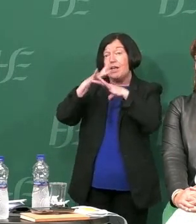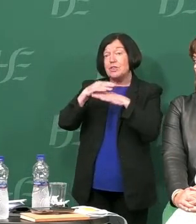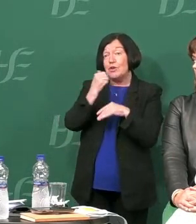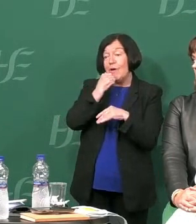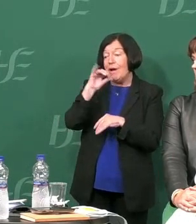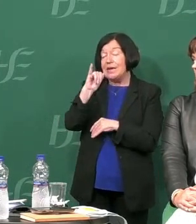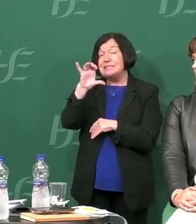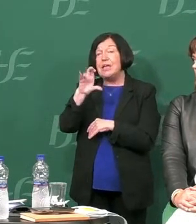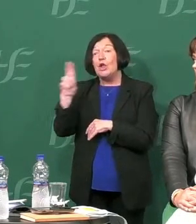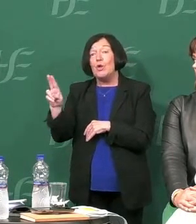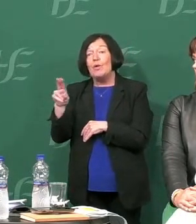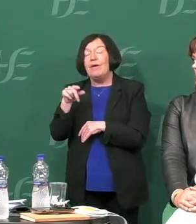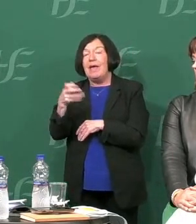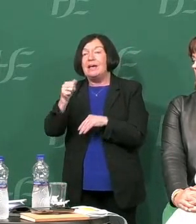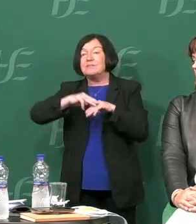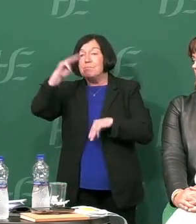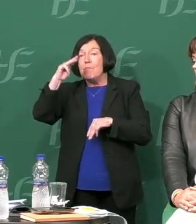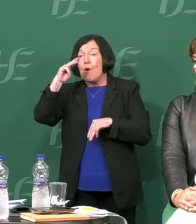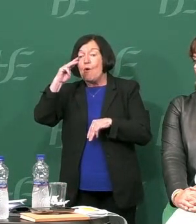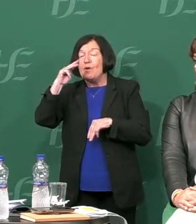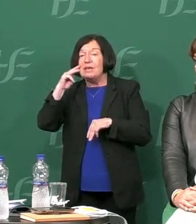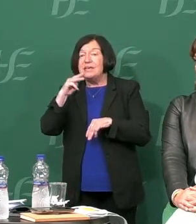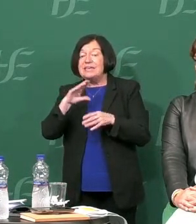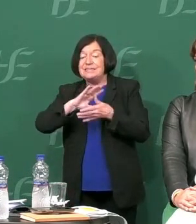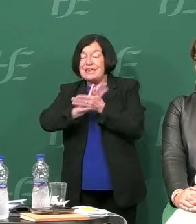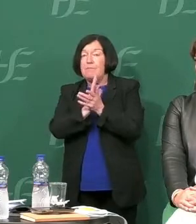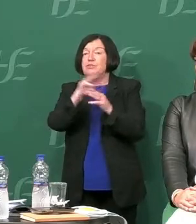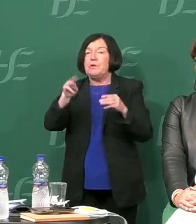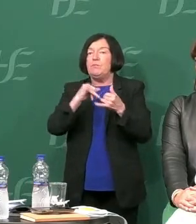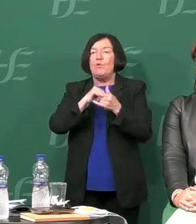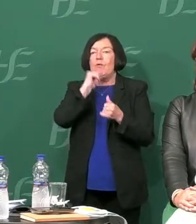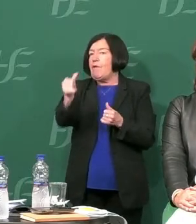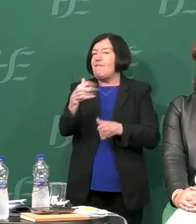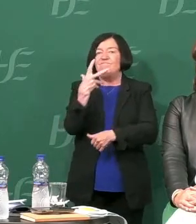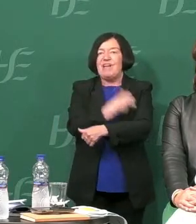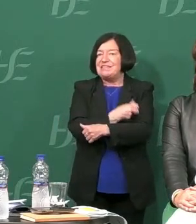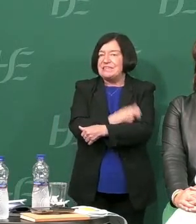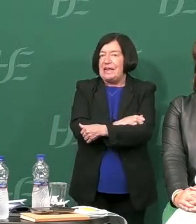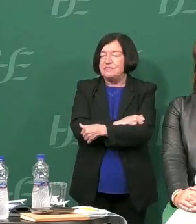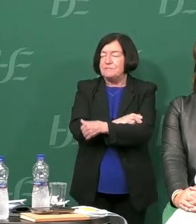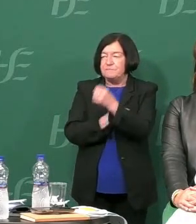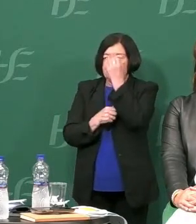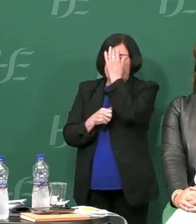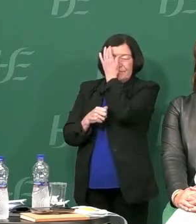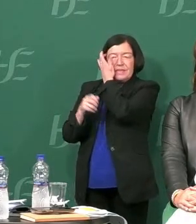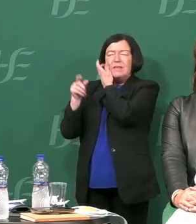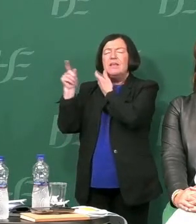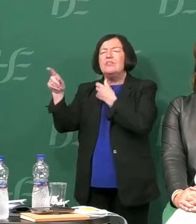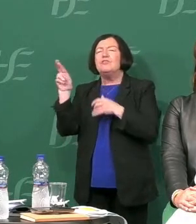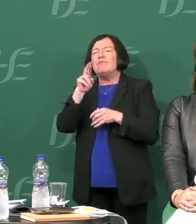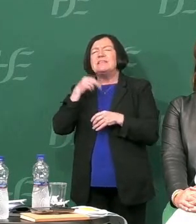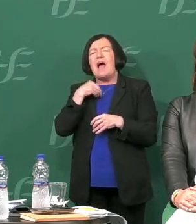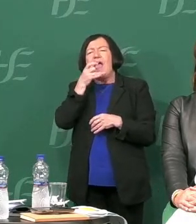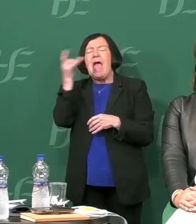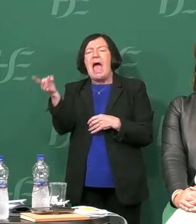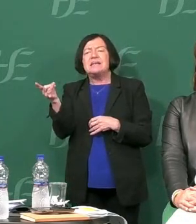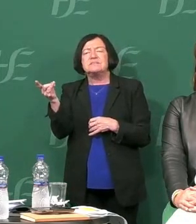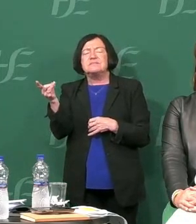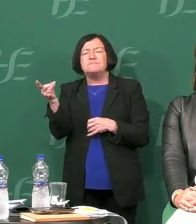and ICU, it causes more harm for people who are not vaccinated. I suppose the reason I ask that is